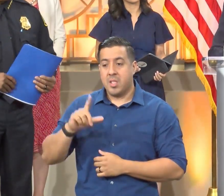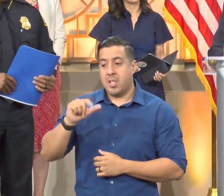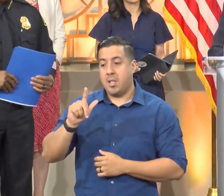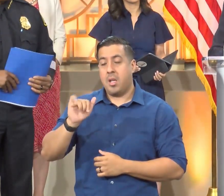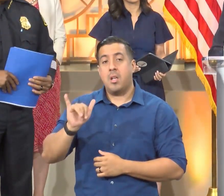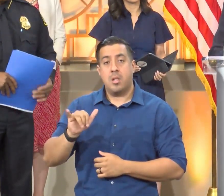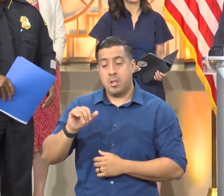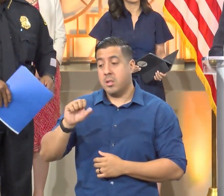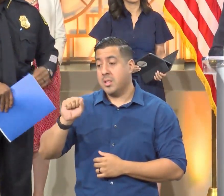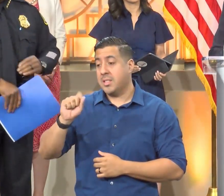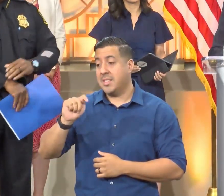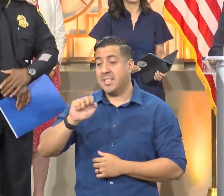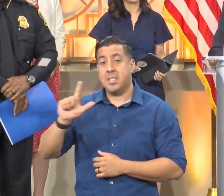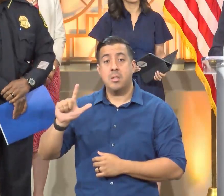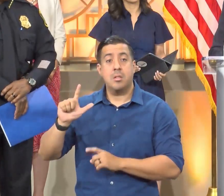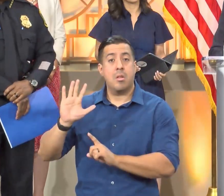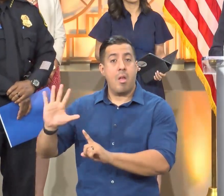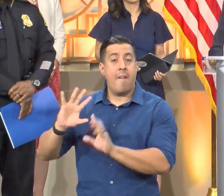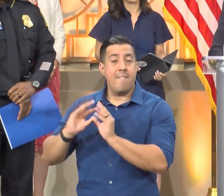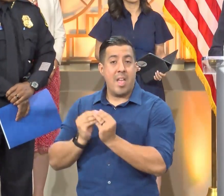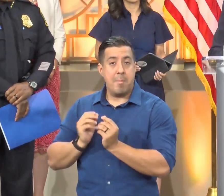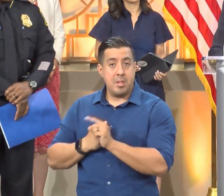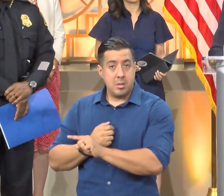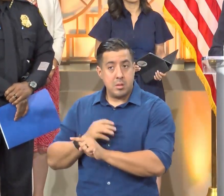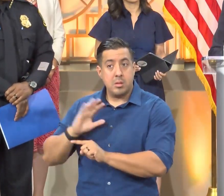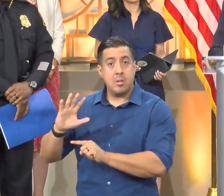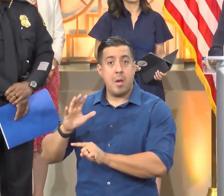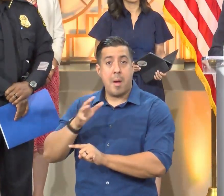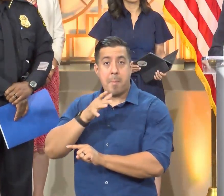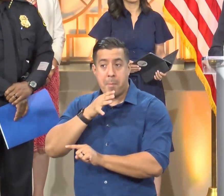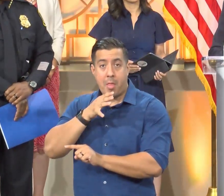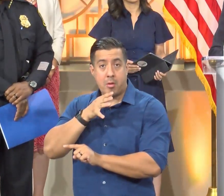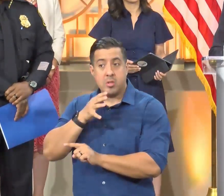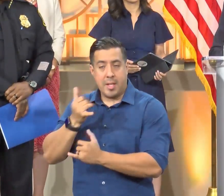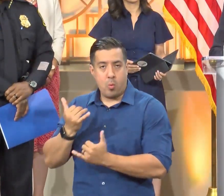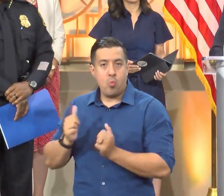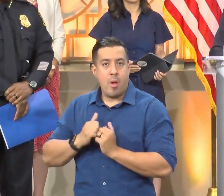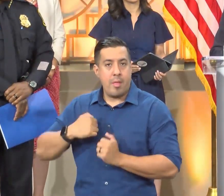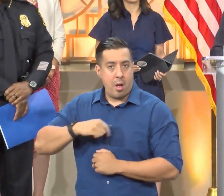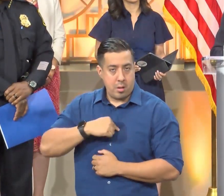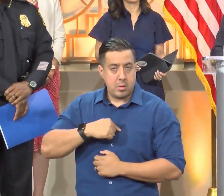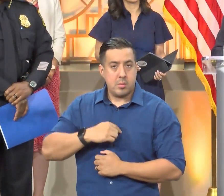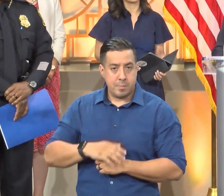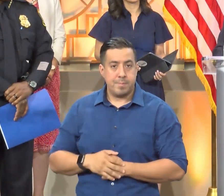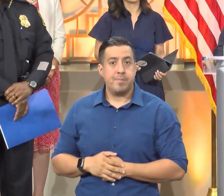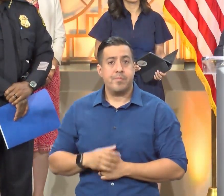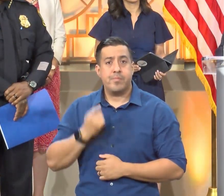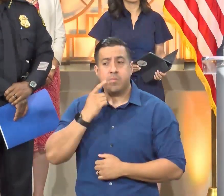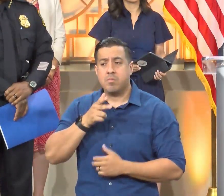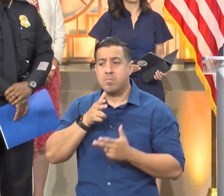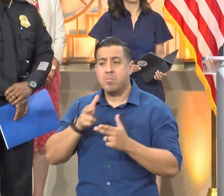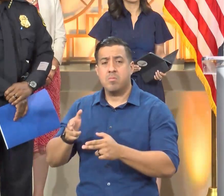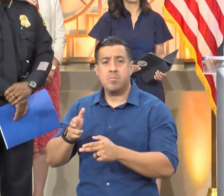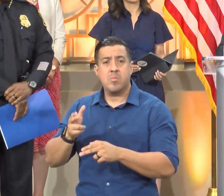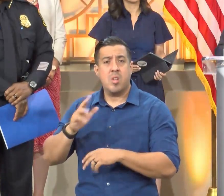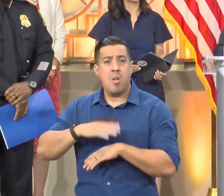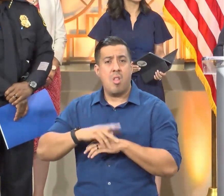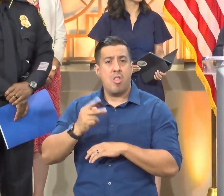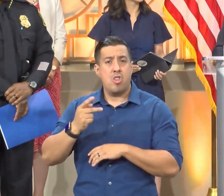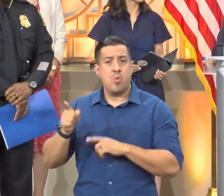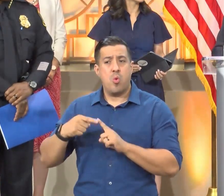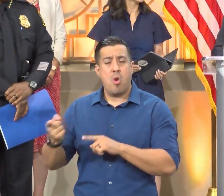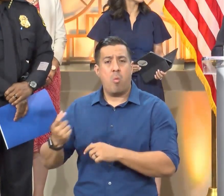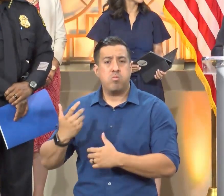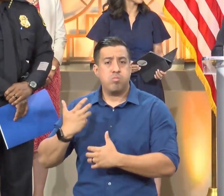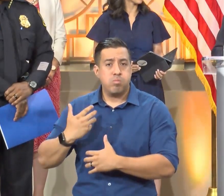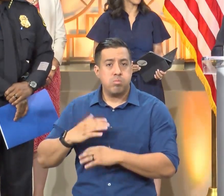Steele, whose family mother is with us, was gunned down Thursday while holding her infant